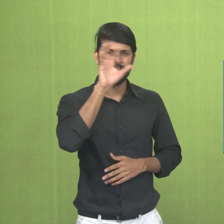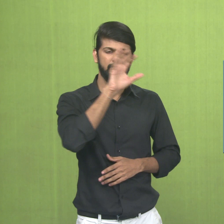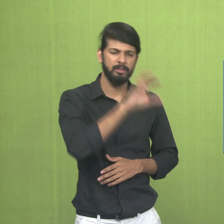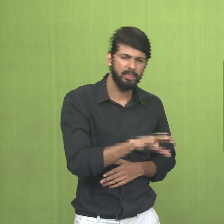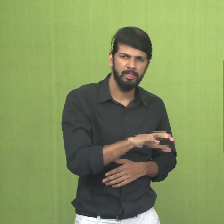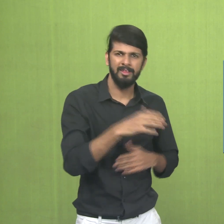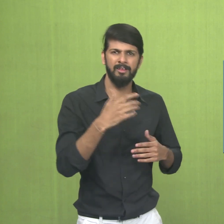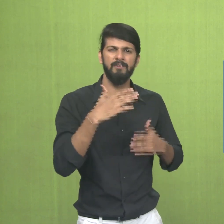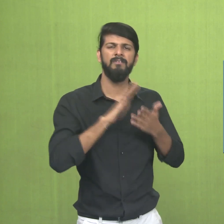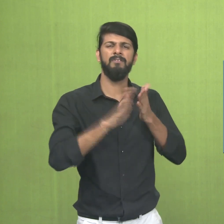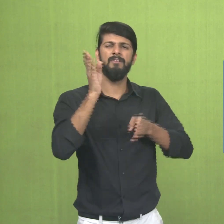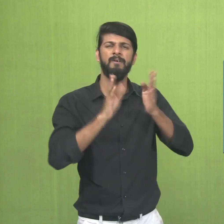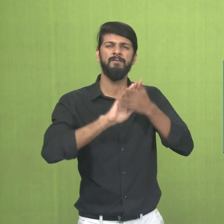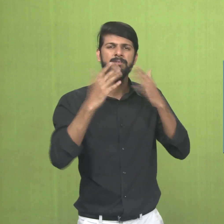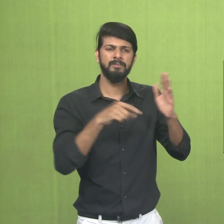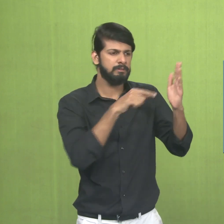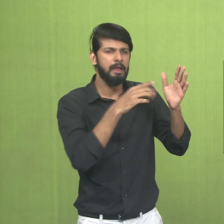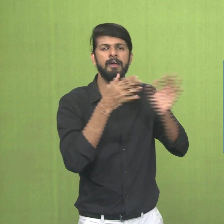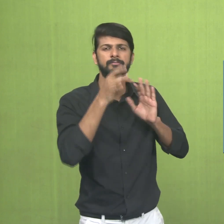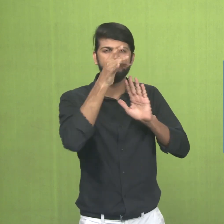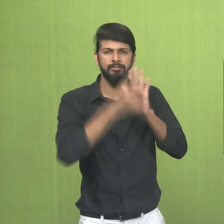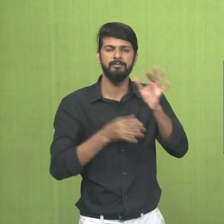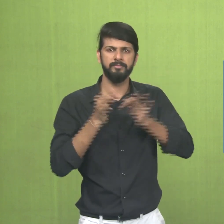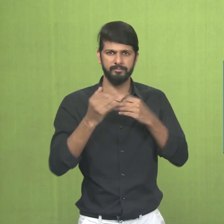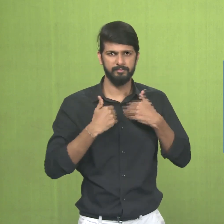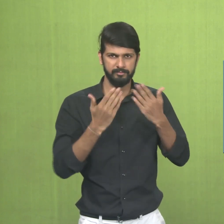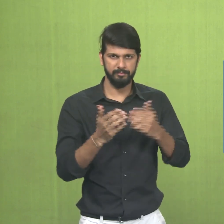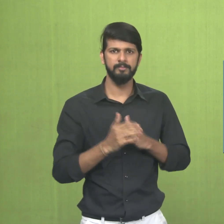The description of the second painting, that is The Journey's End.